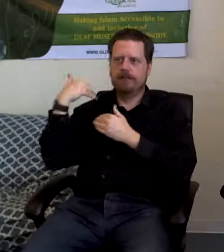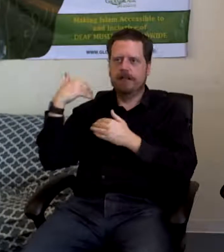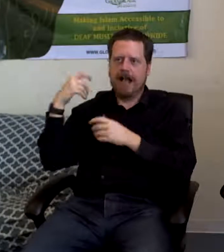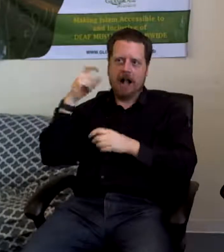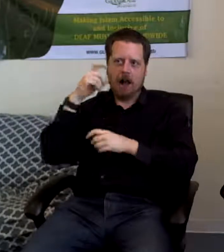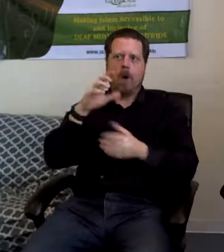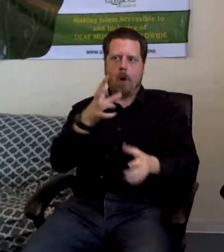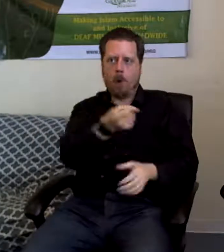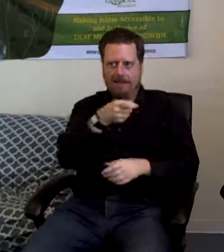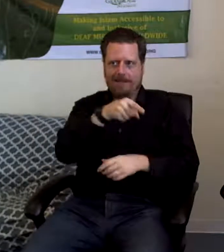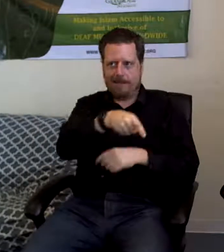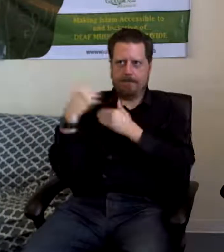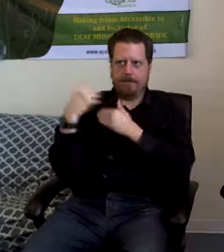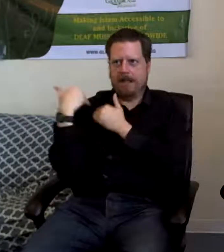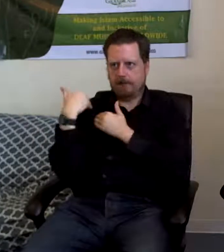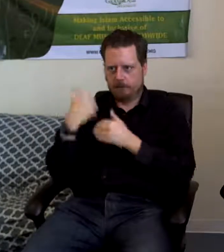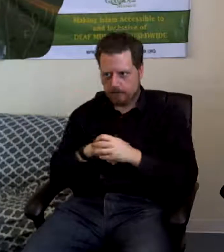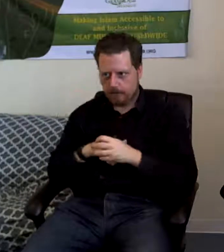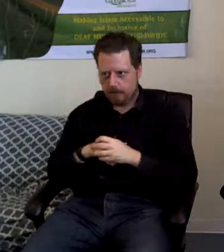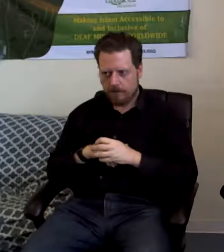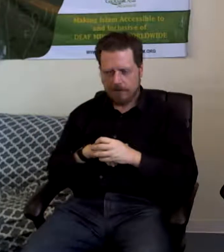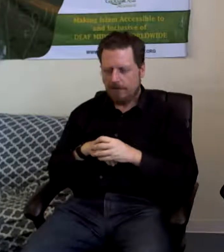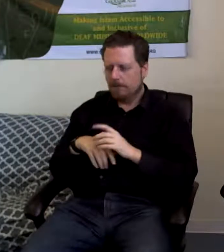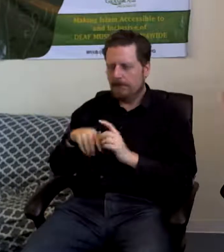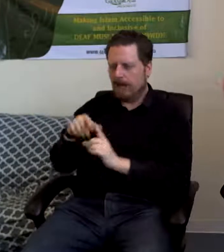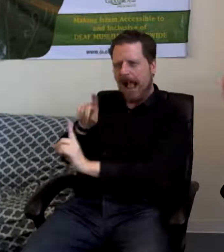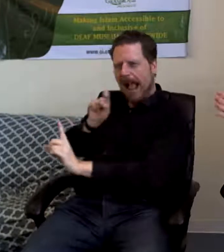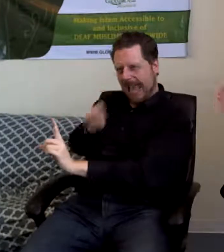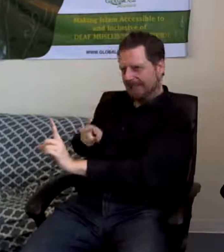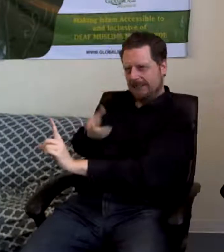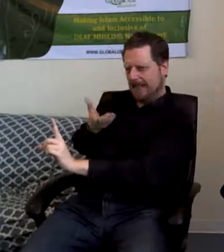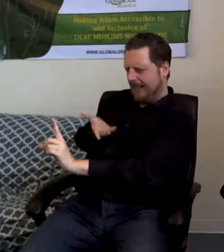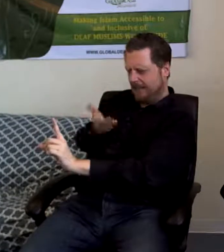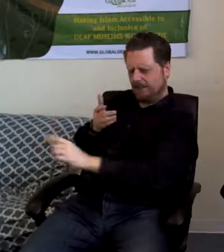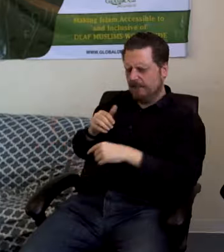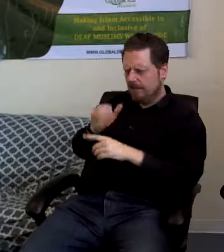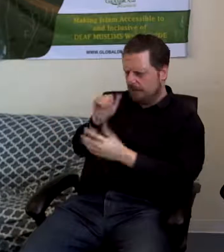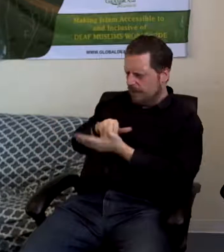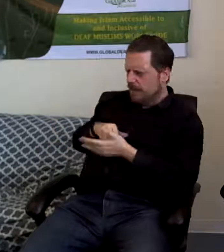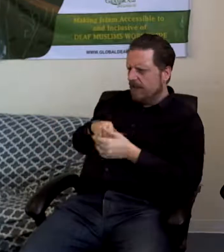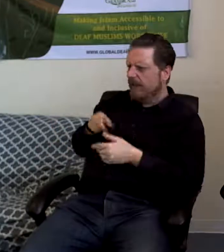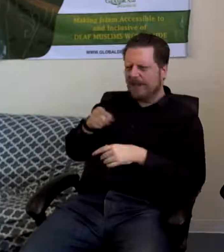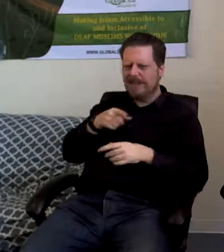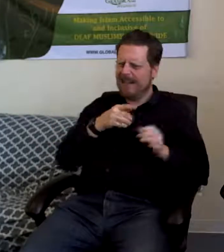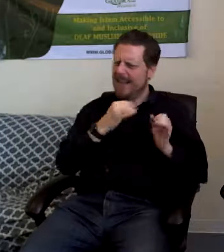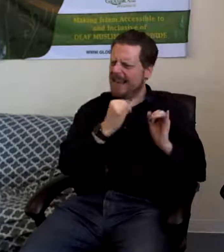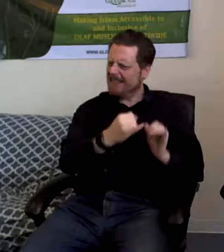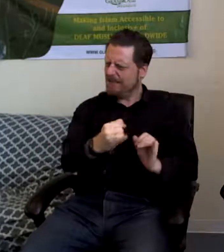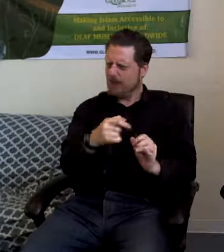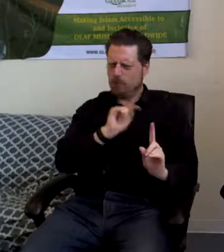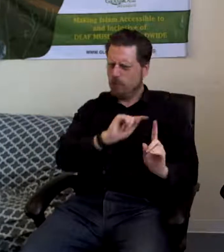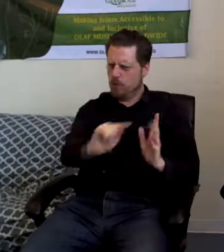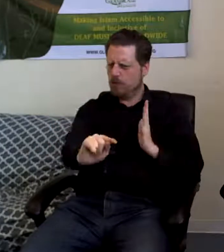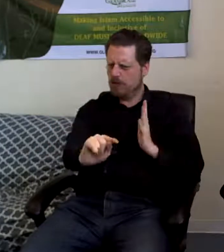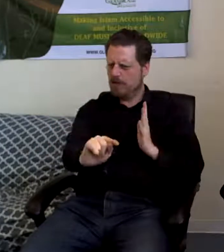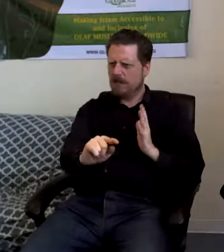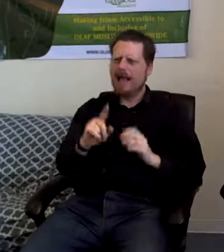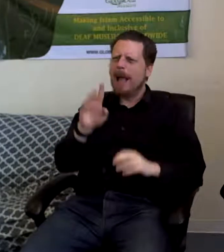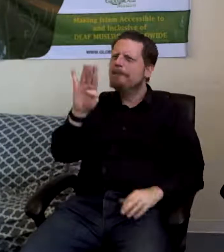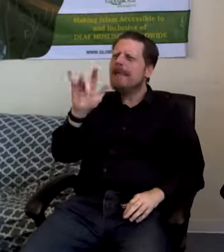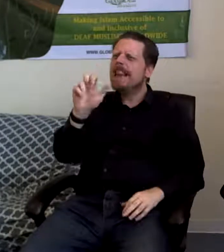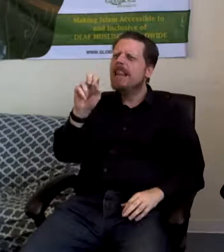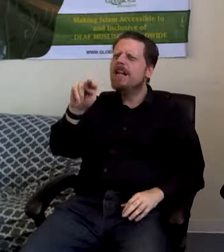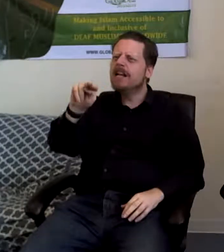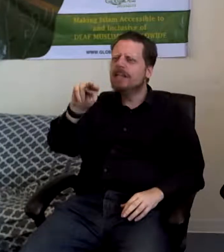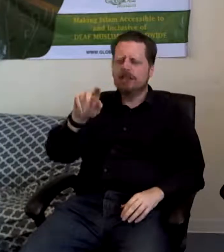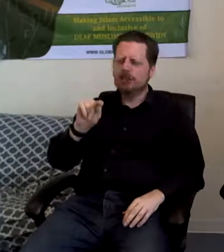Then He asked it again, but how can He account everyone individually when they are in the billions,